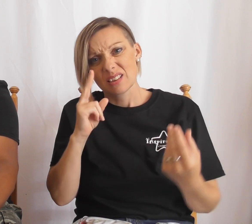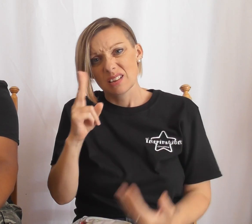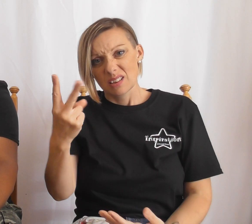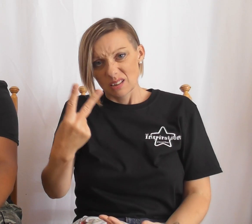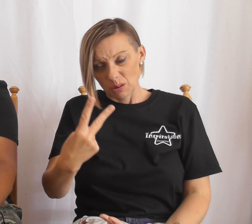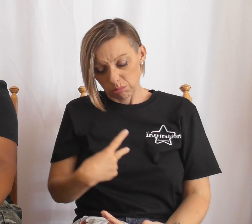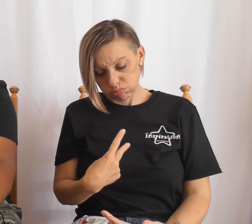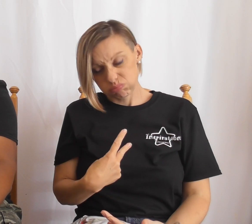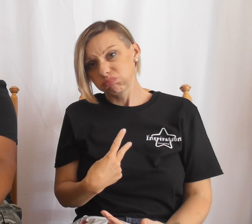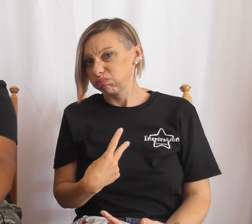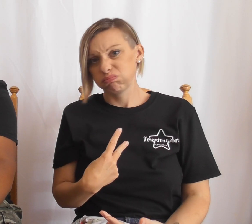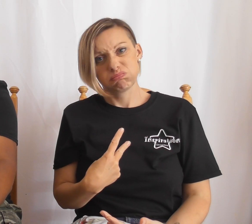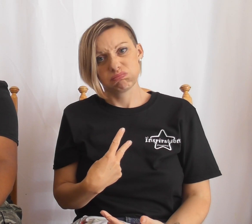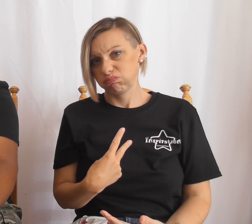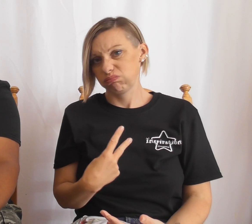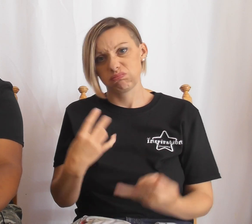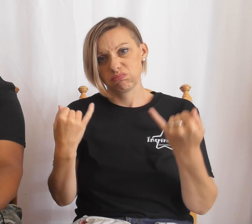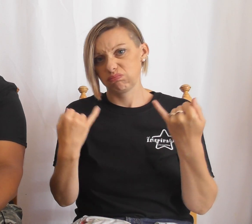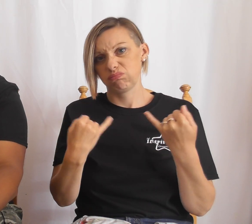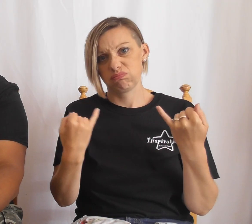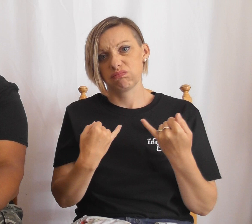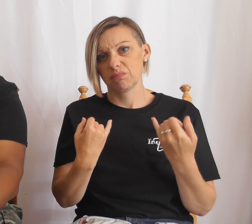mess. What a mess.